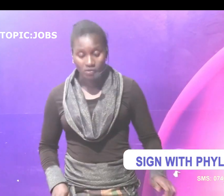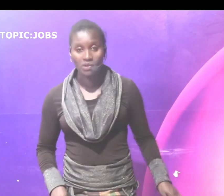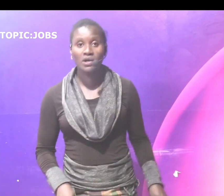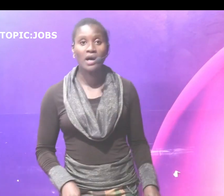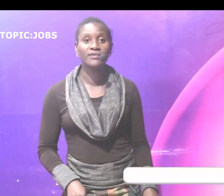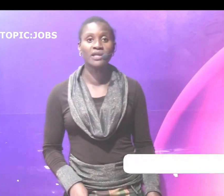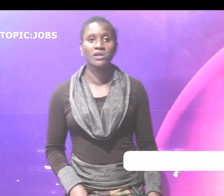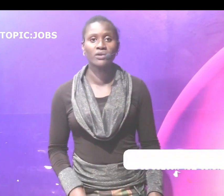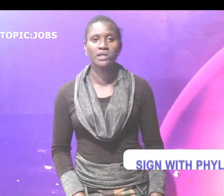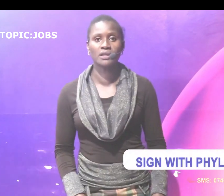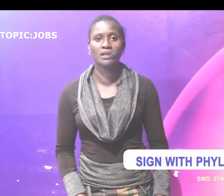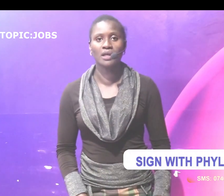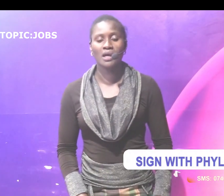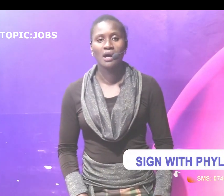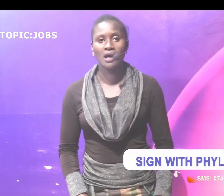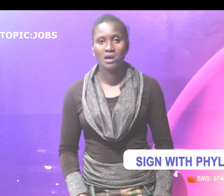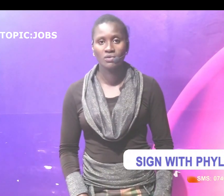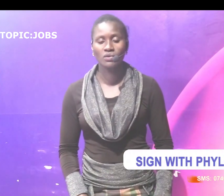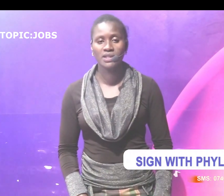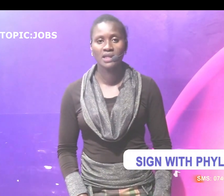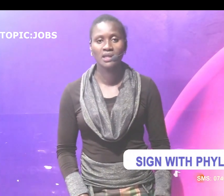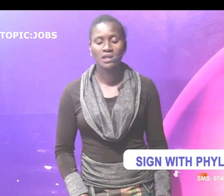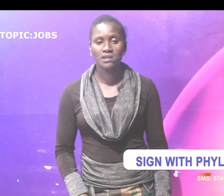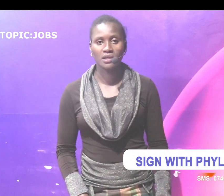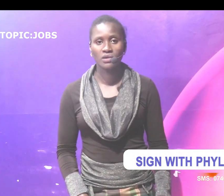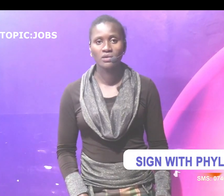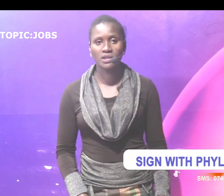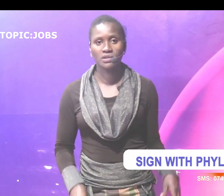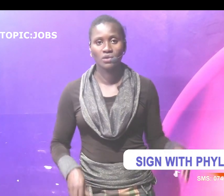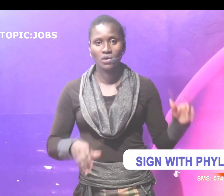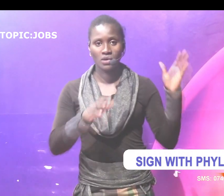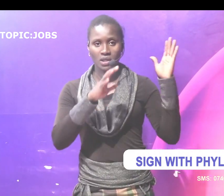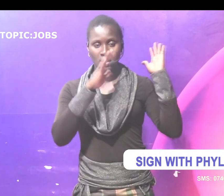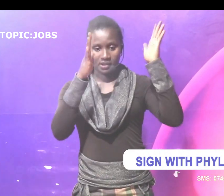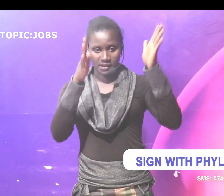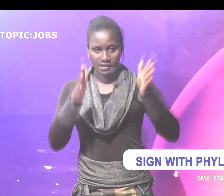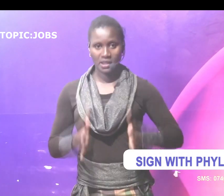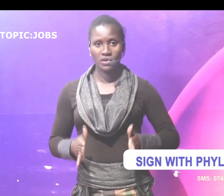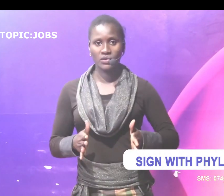have security. How do we say security? So security.